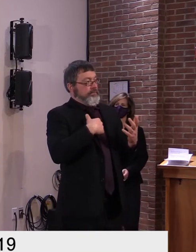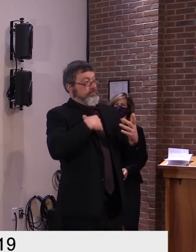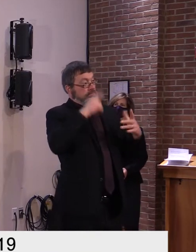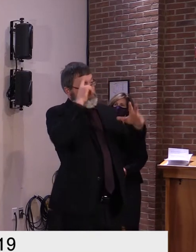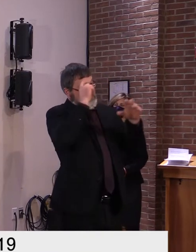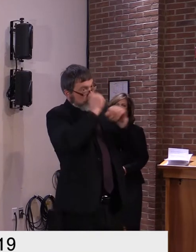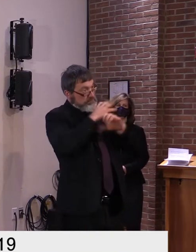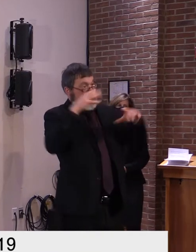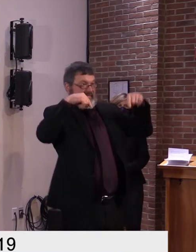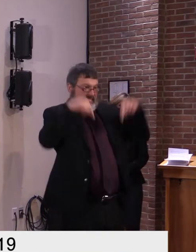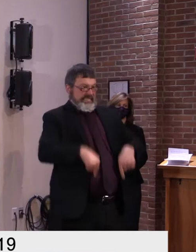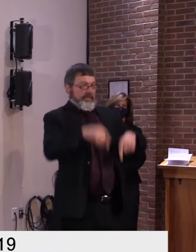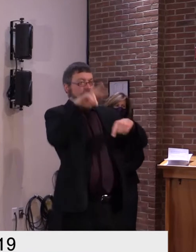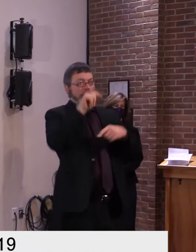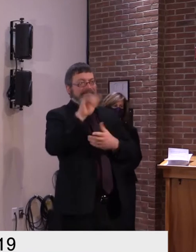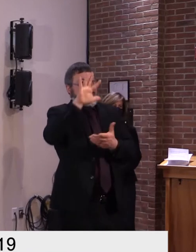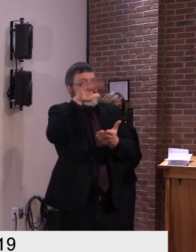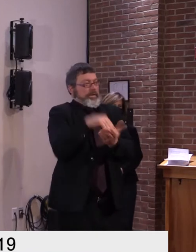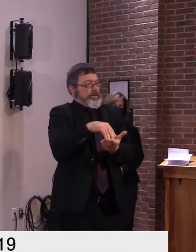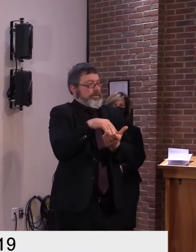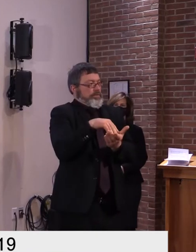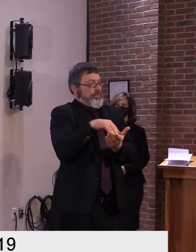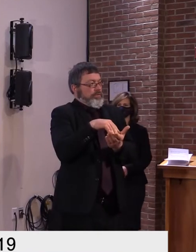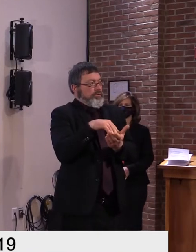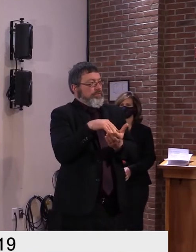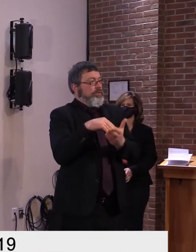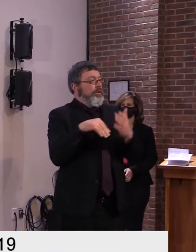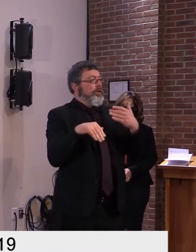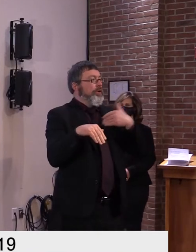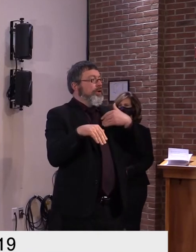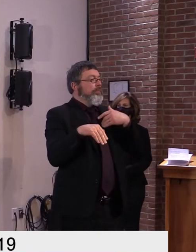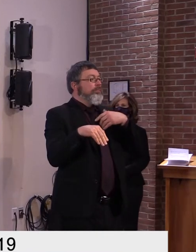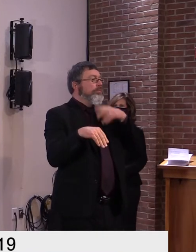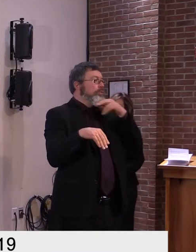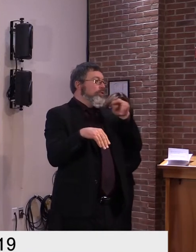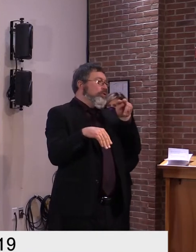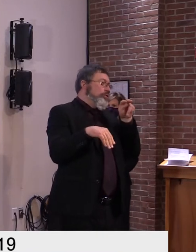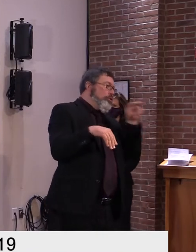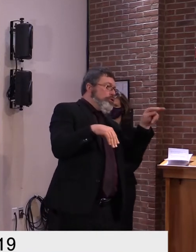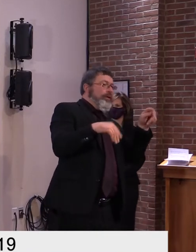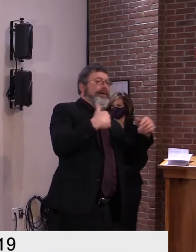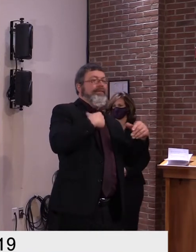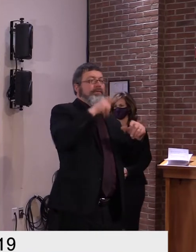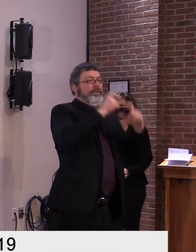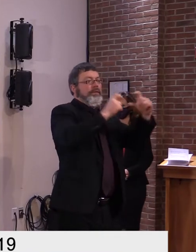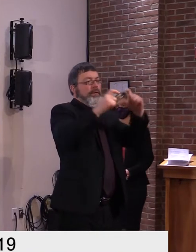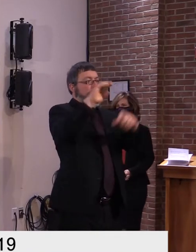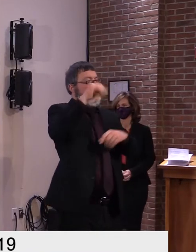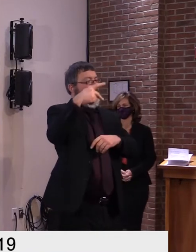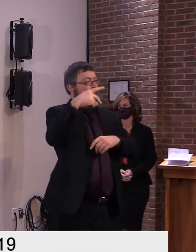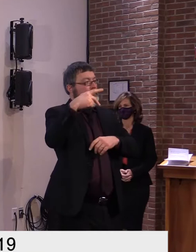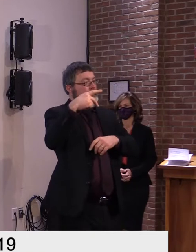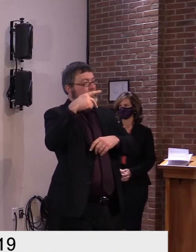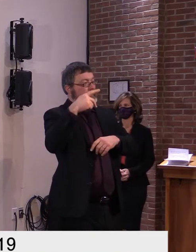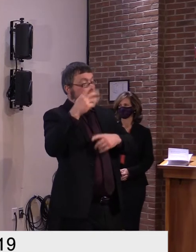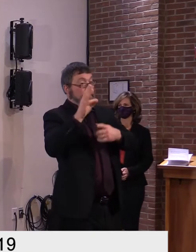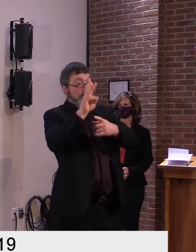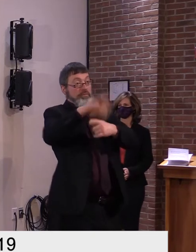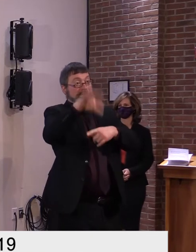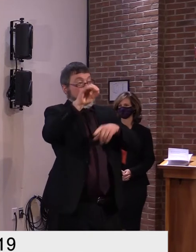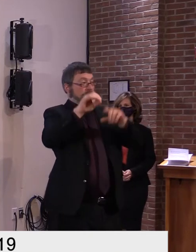All I know is we were at least in the right range for being the second populated state in the